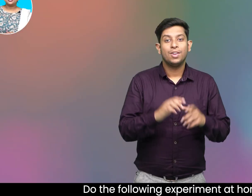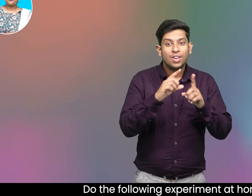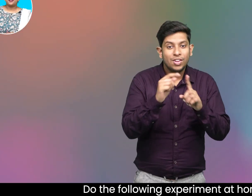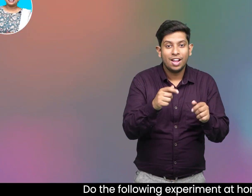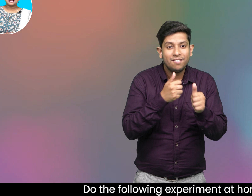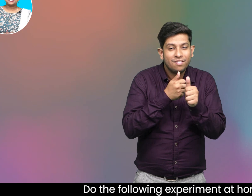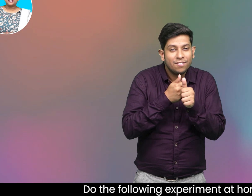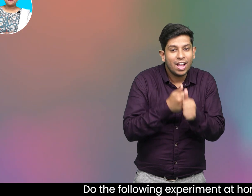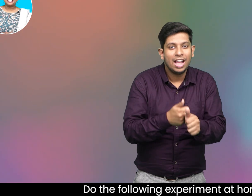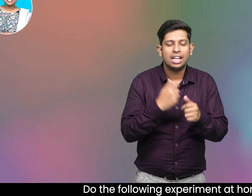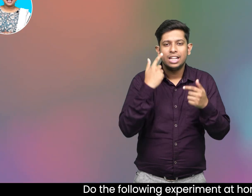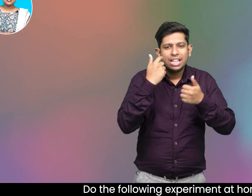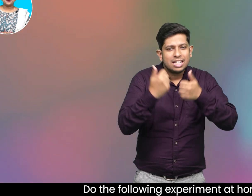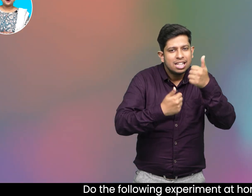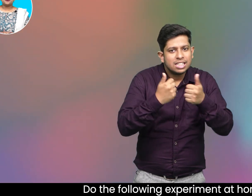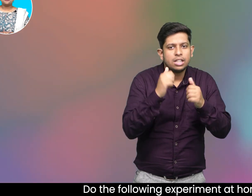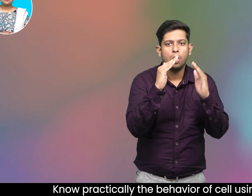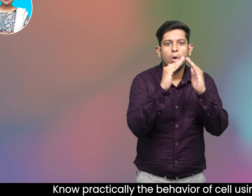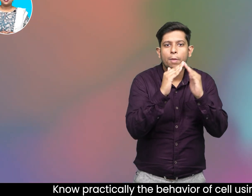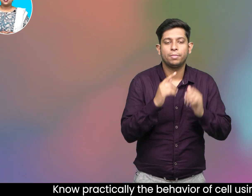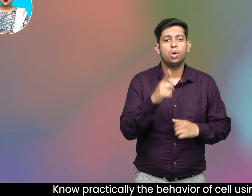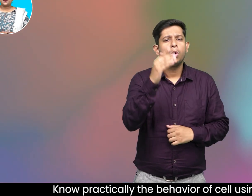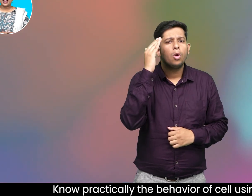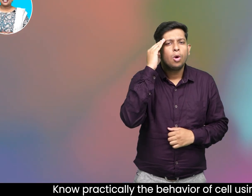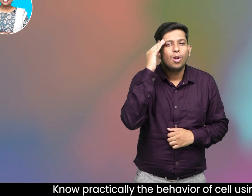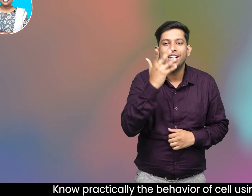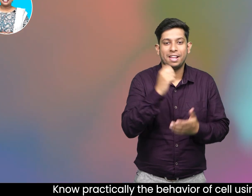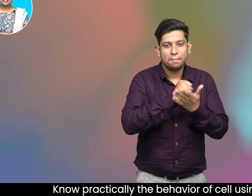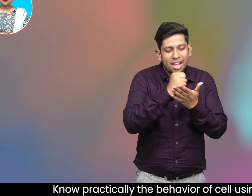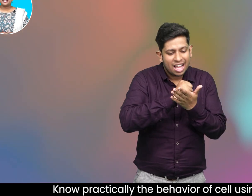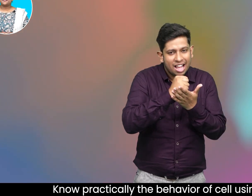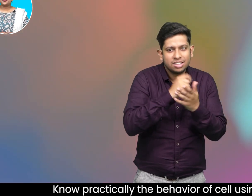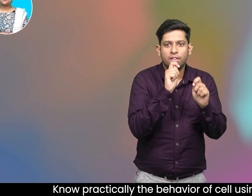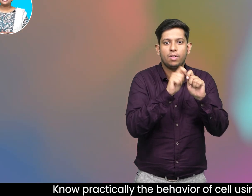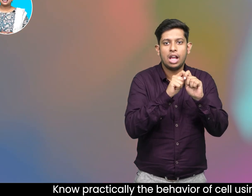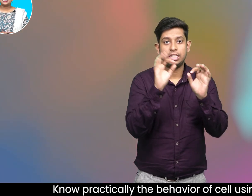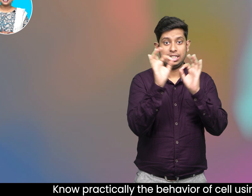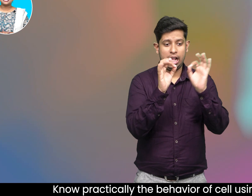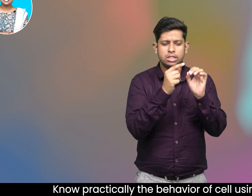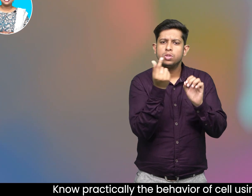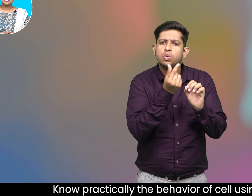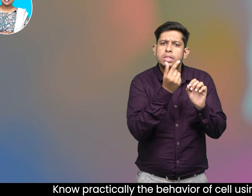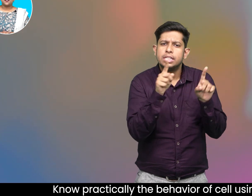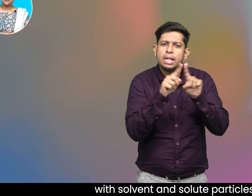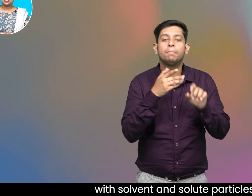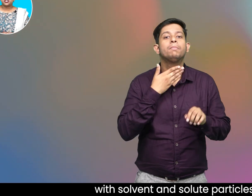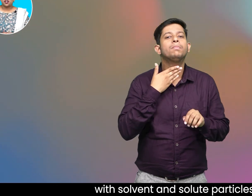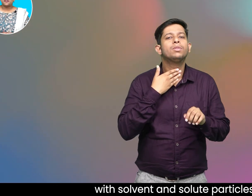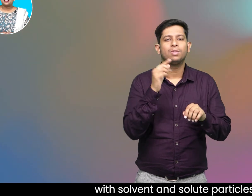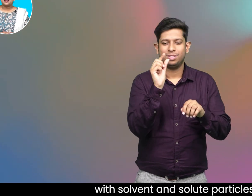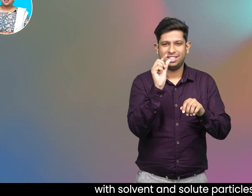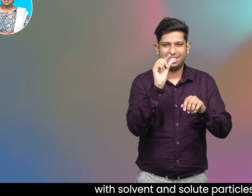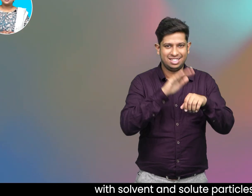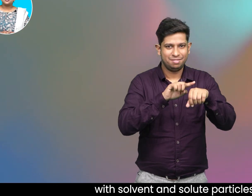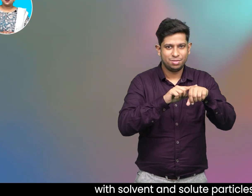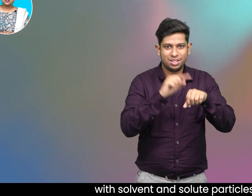Do the following experiment at home. Know practically the behavior of cell using resins with